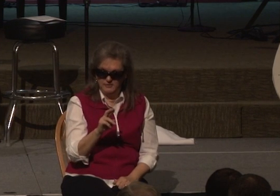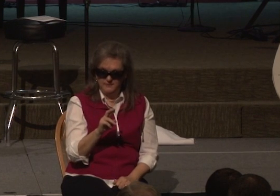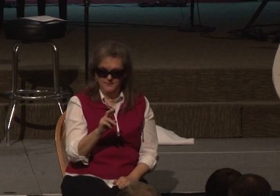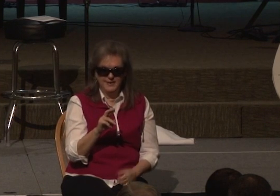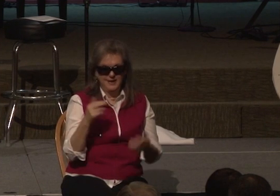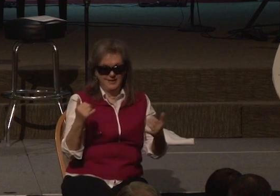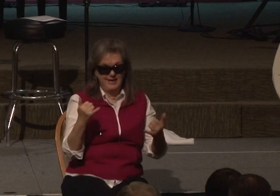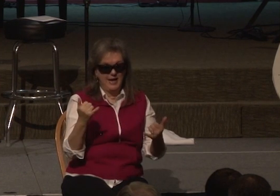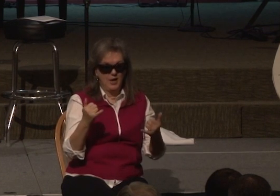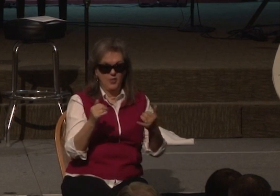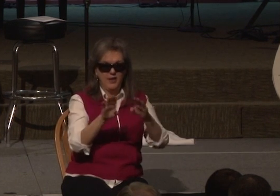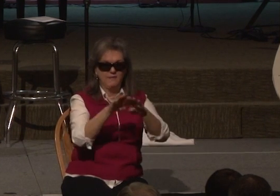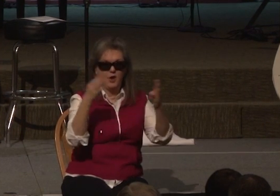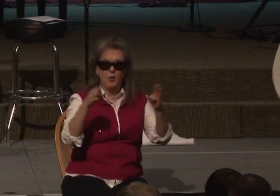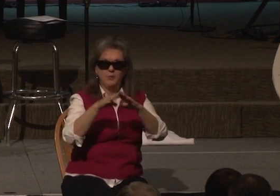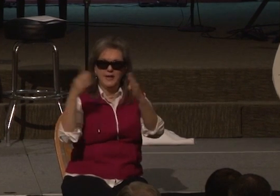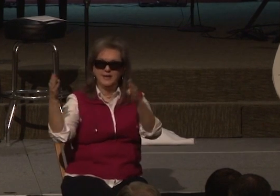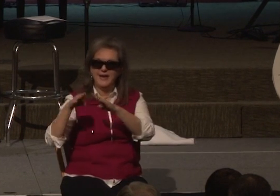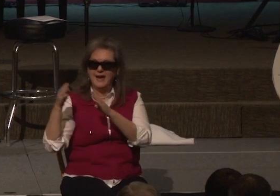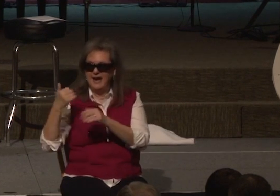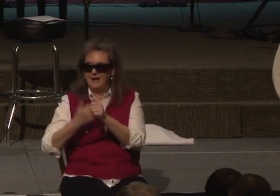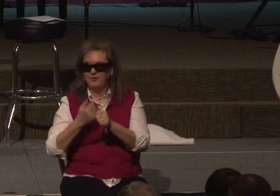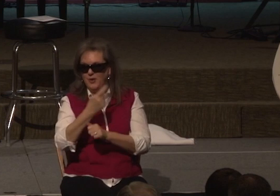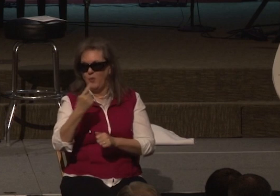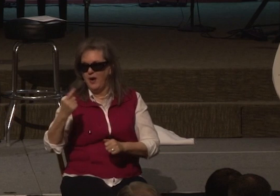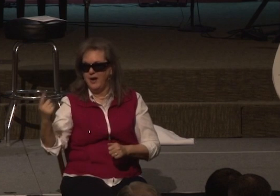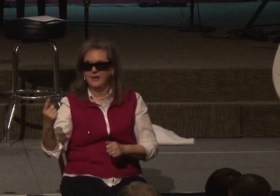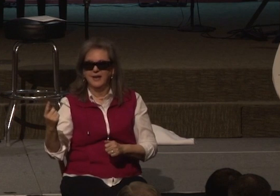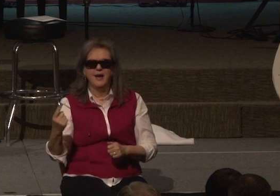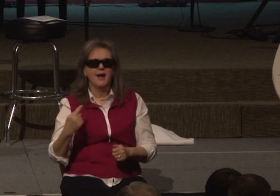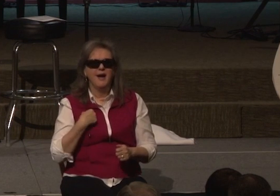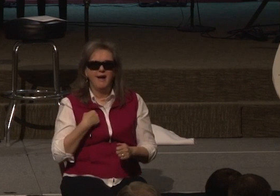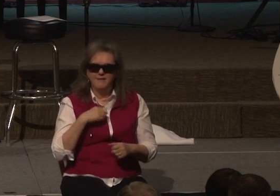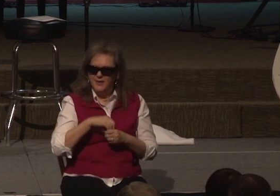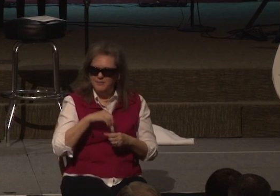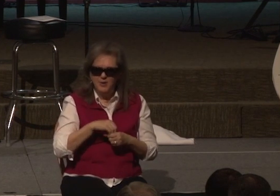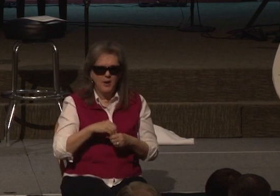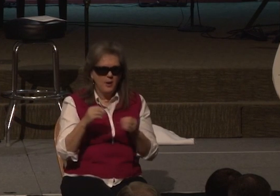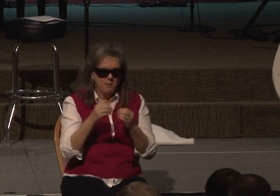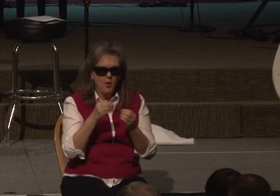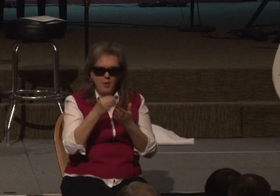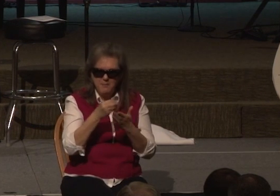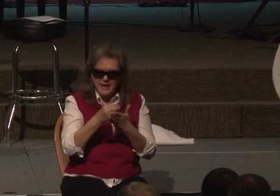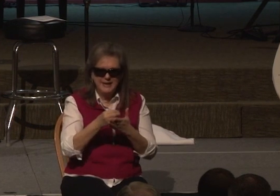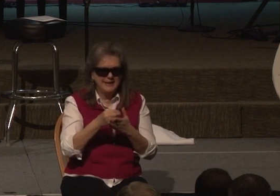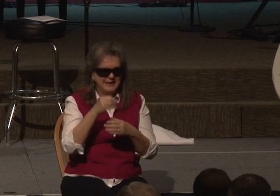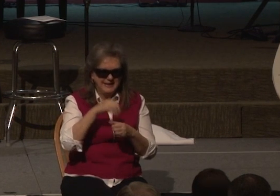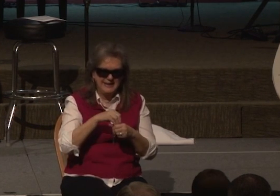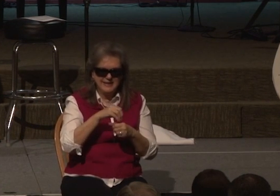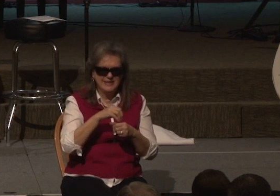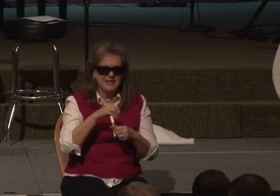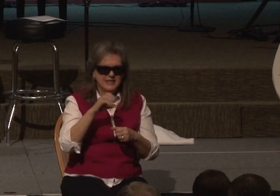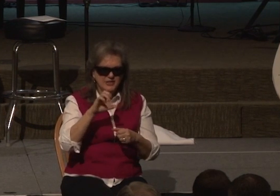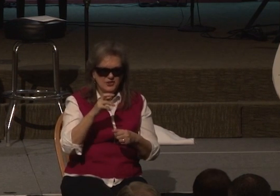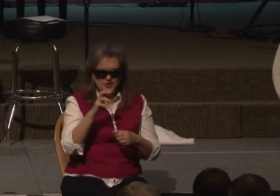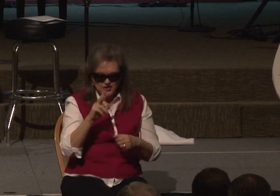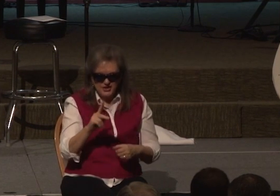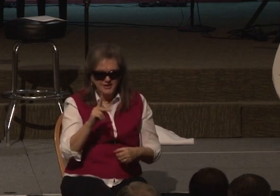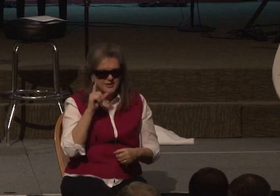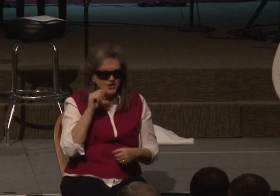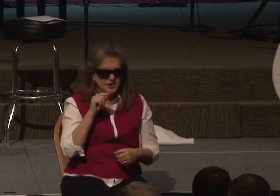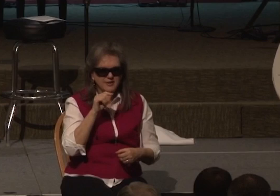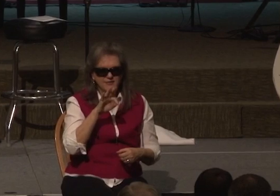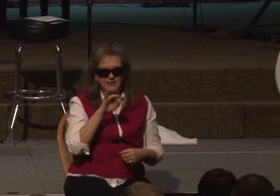And now I've opened every Chick-fil-A in the Des Moines metro area. I've invested more money in them than any restaurant to date.